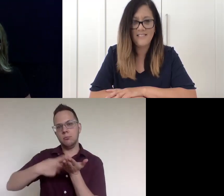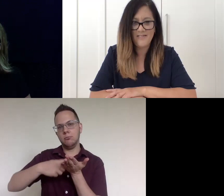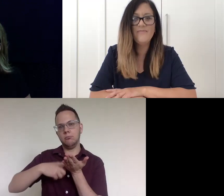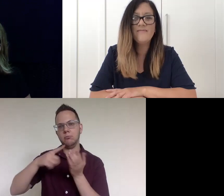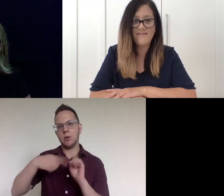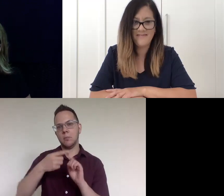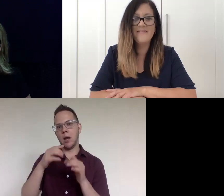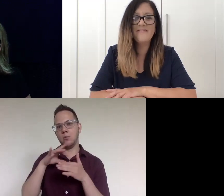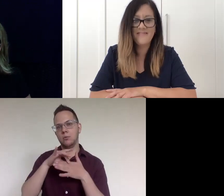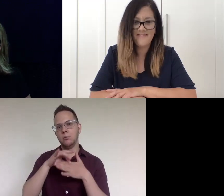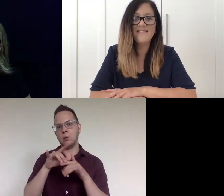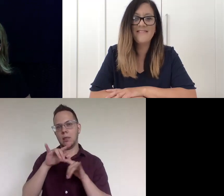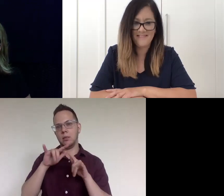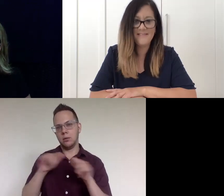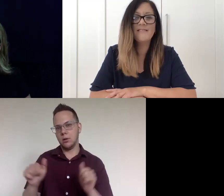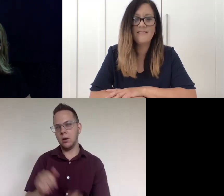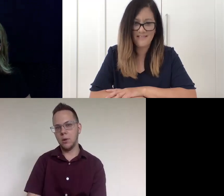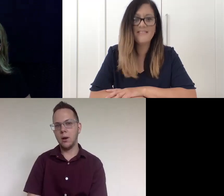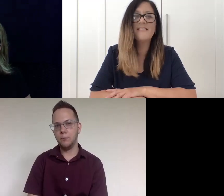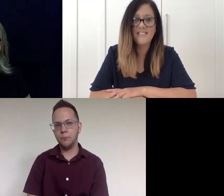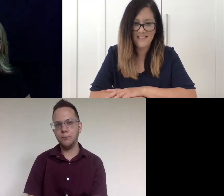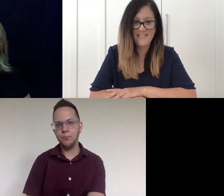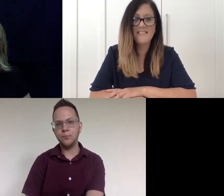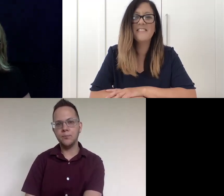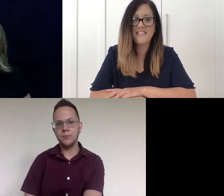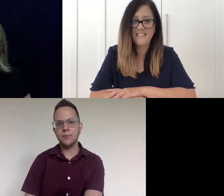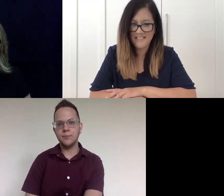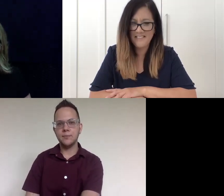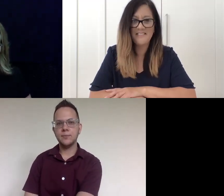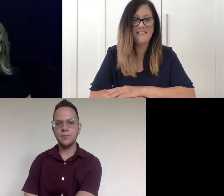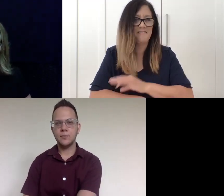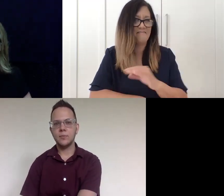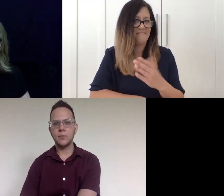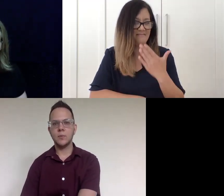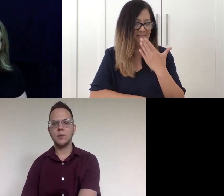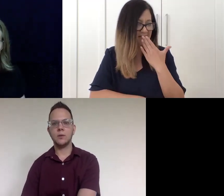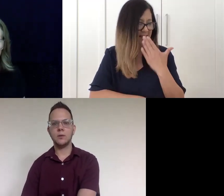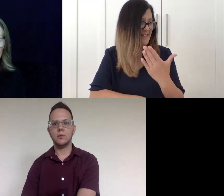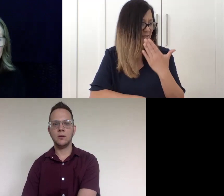to discuss relevant topics and the content.